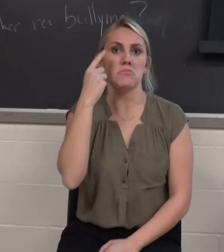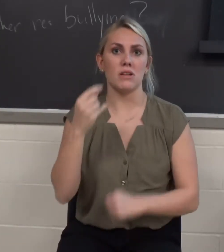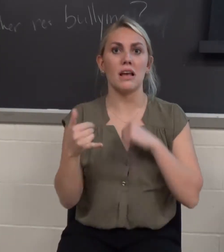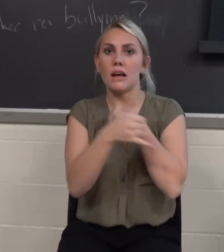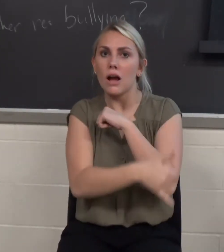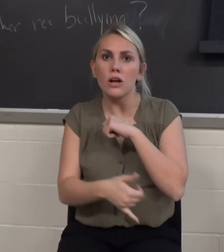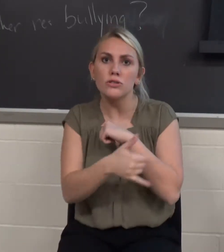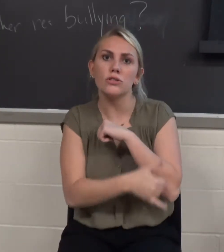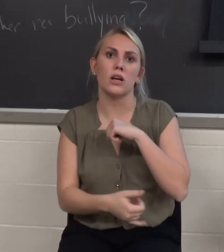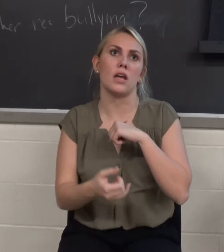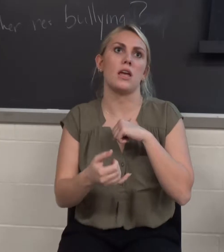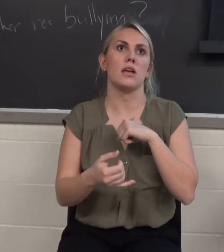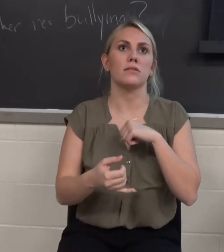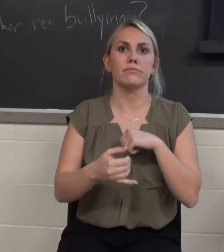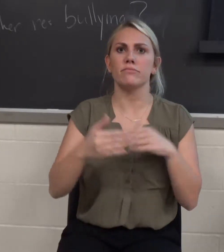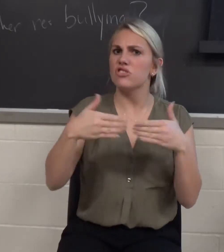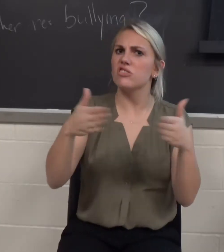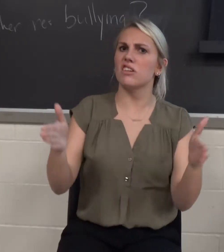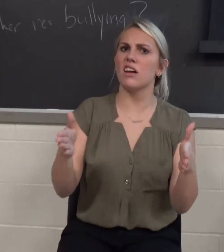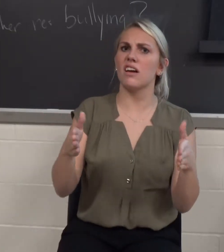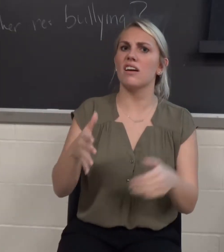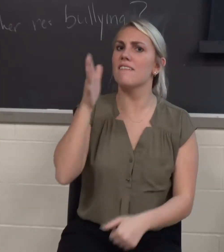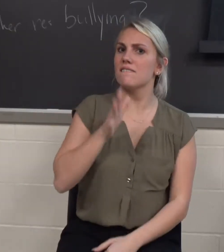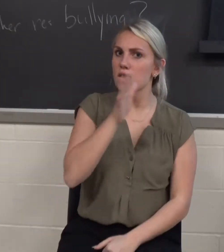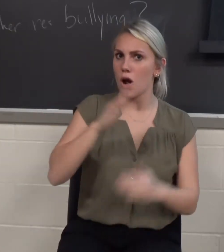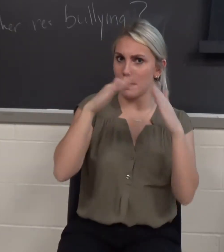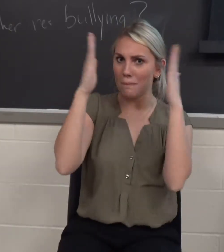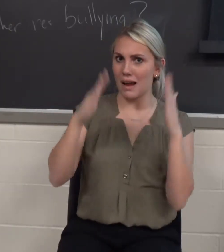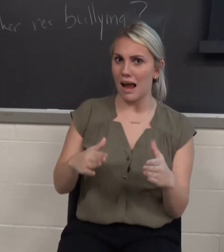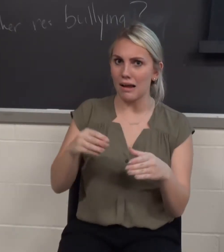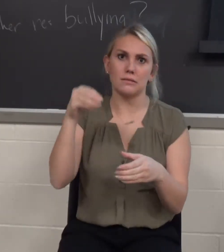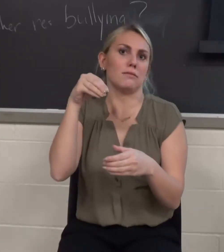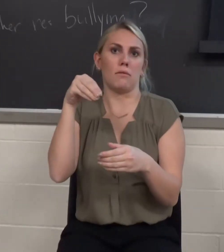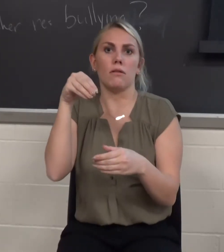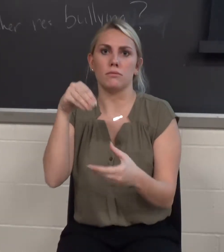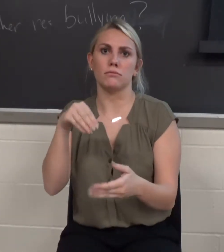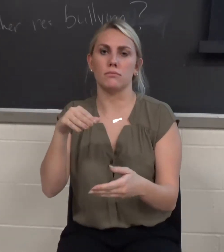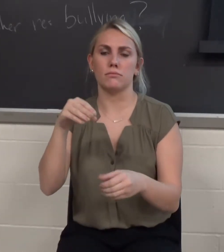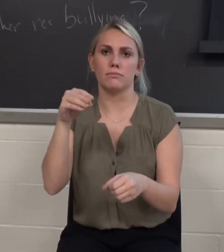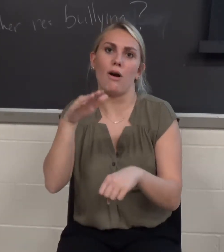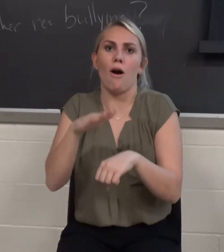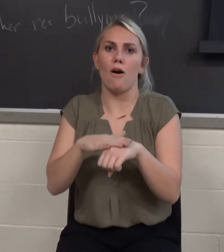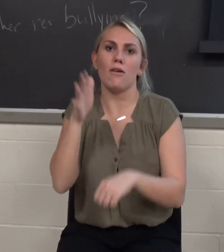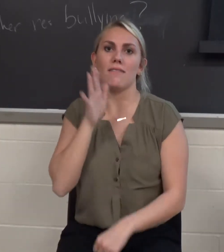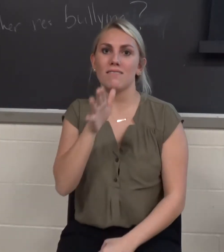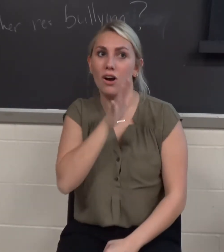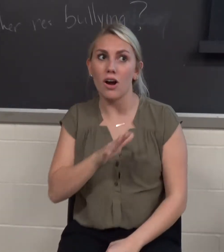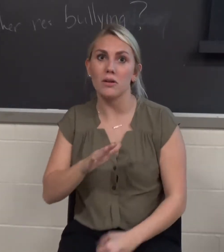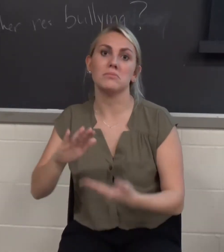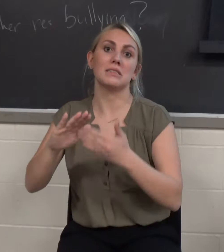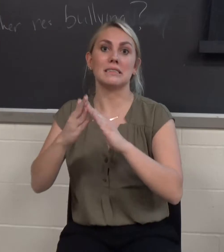a farmhouse, or on a farm, in the city, or it could be Bloomsburg,